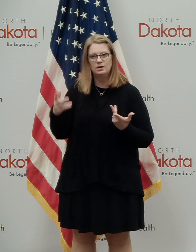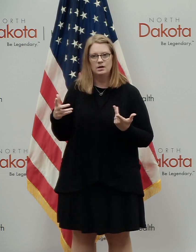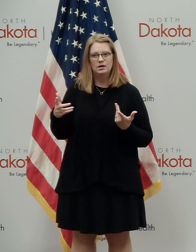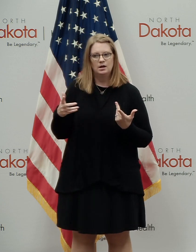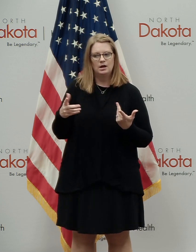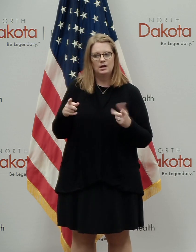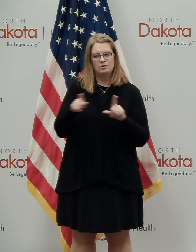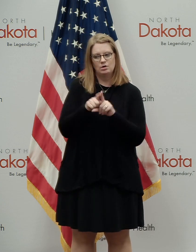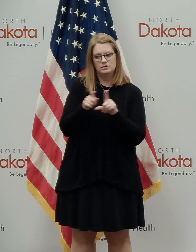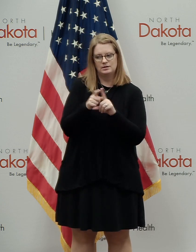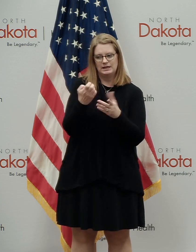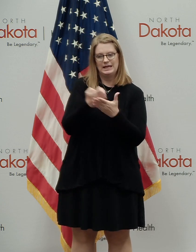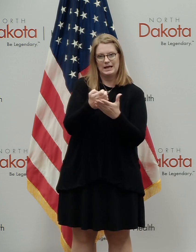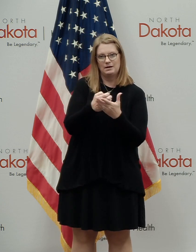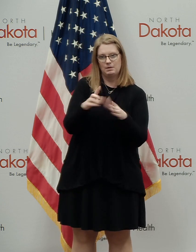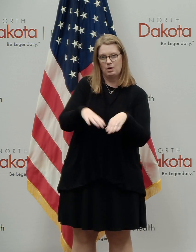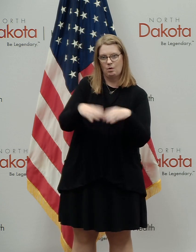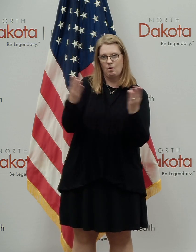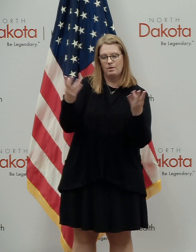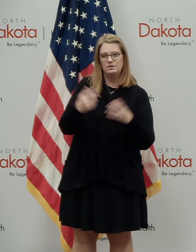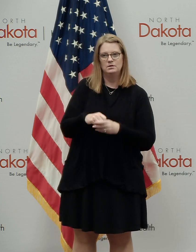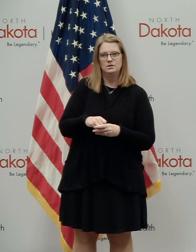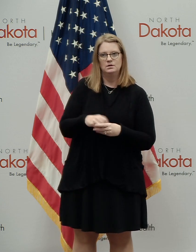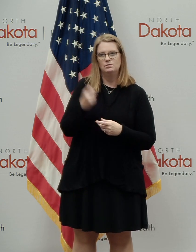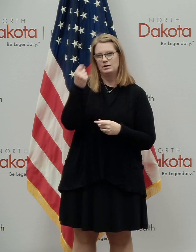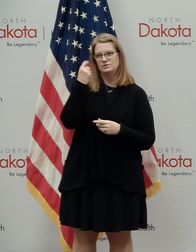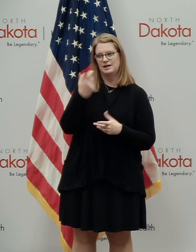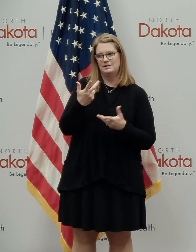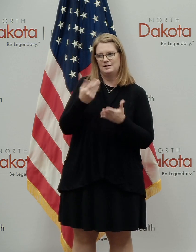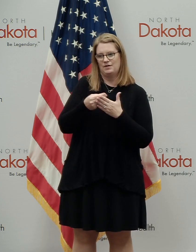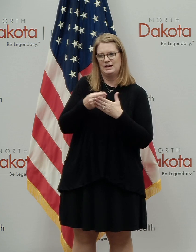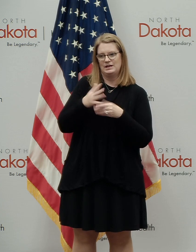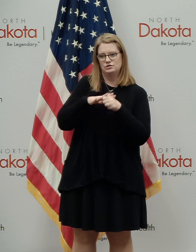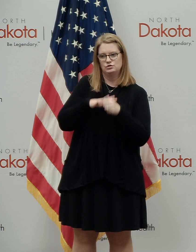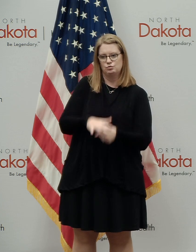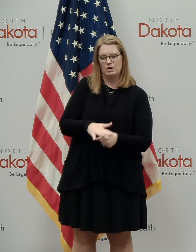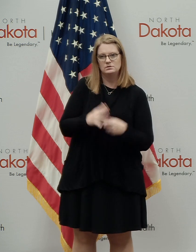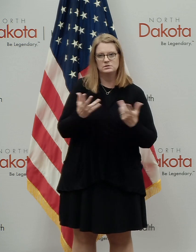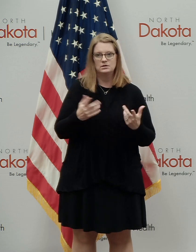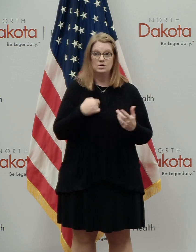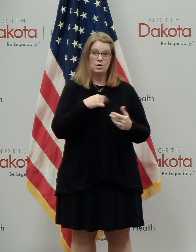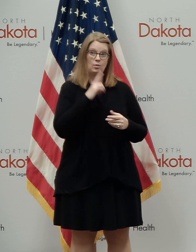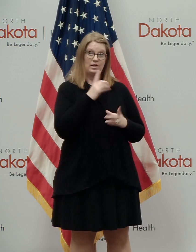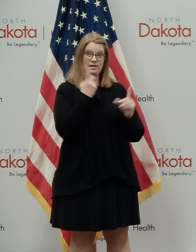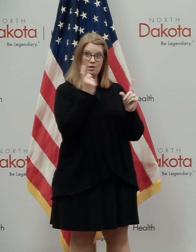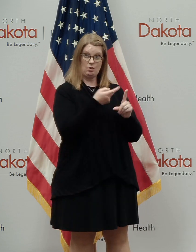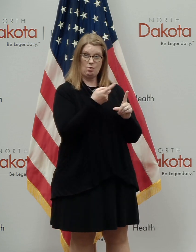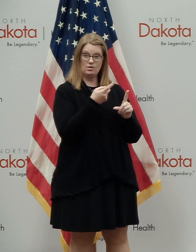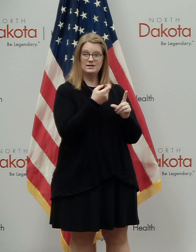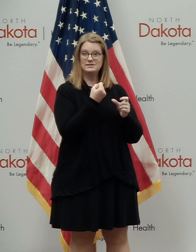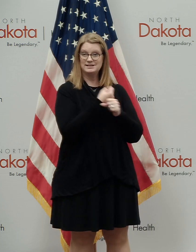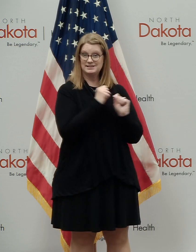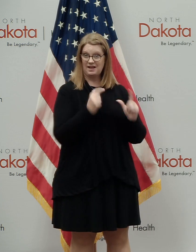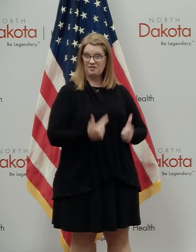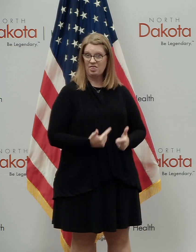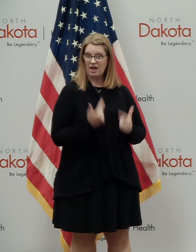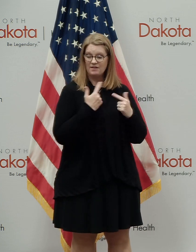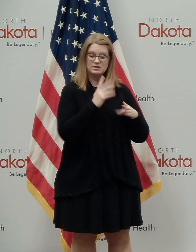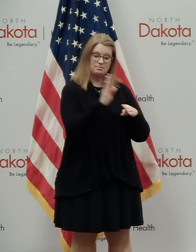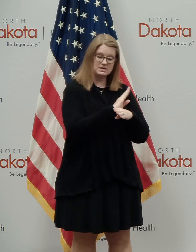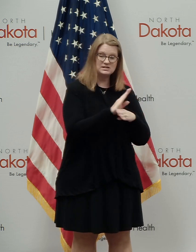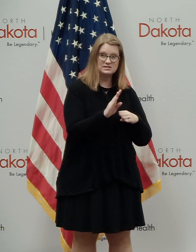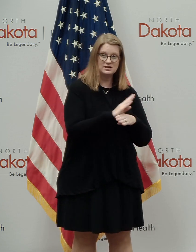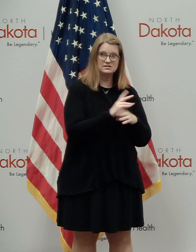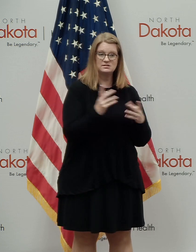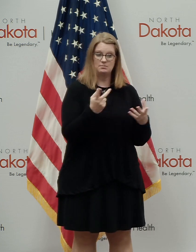we've got the economy open, because we know the financial stress that can place. So we've said all along the goal was to save lives and livelihoods. The goal was to make sure we